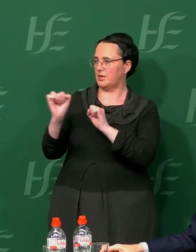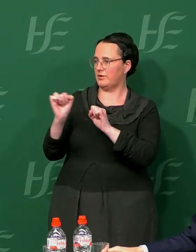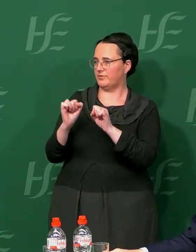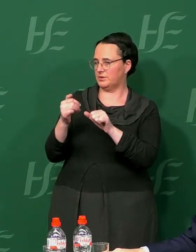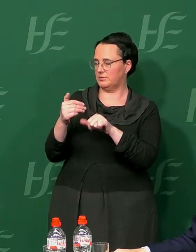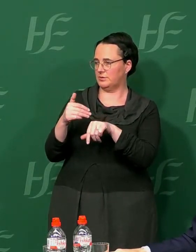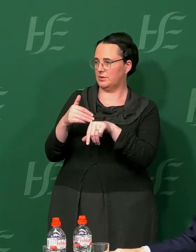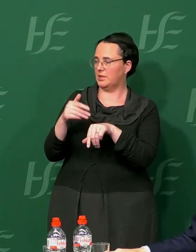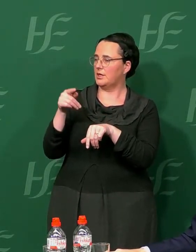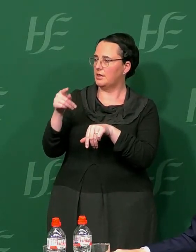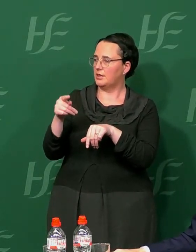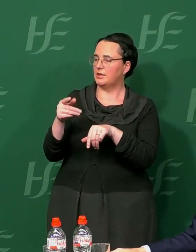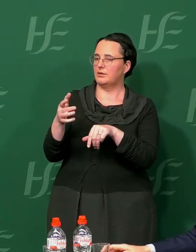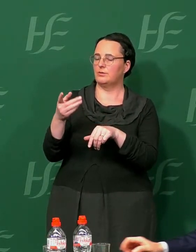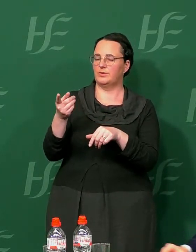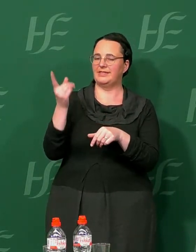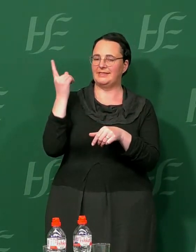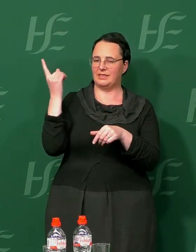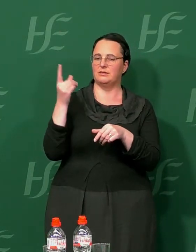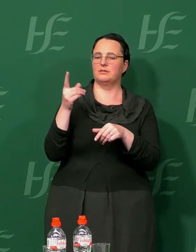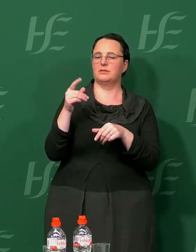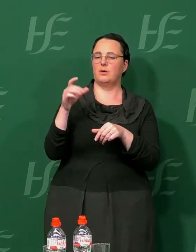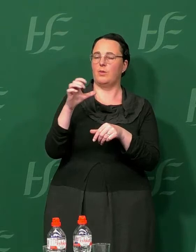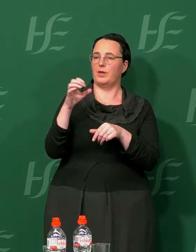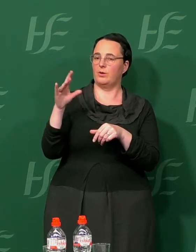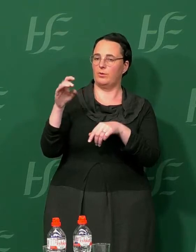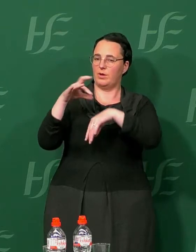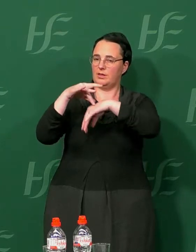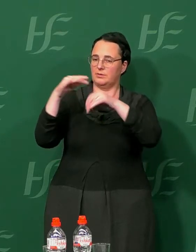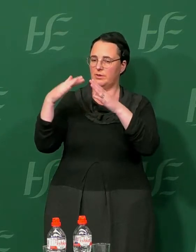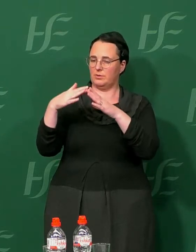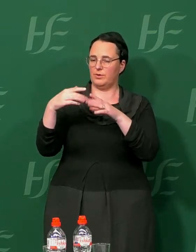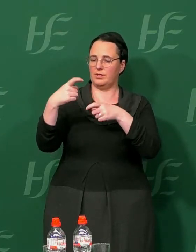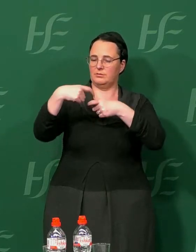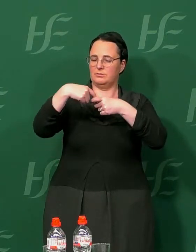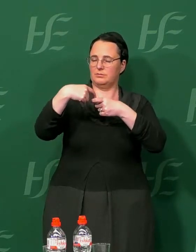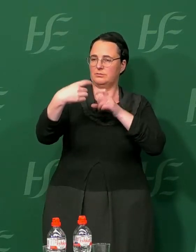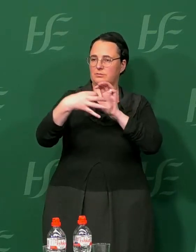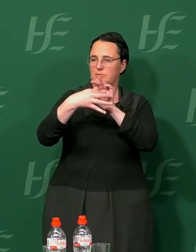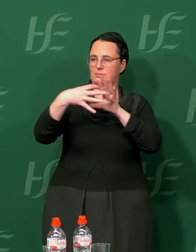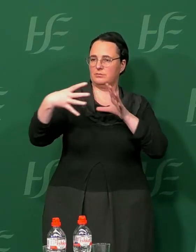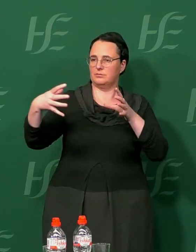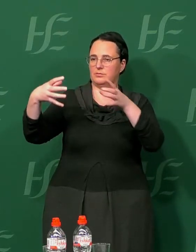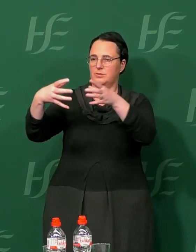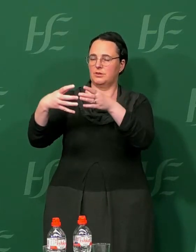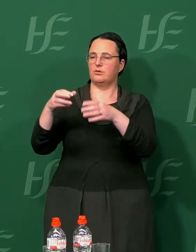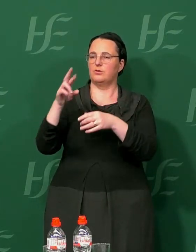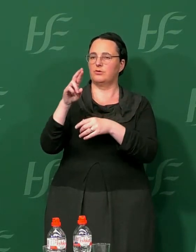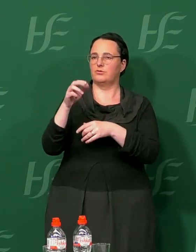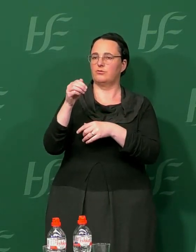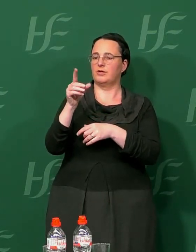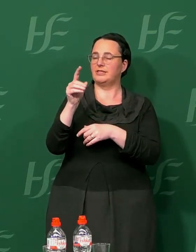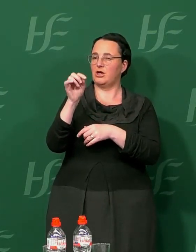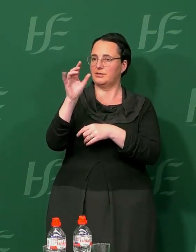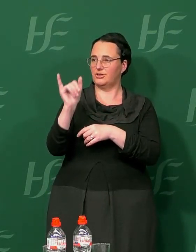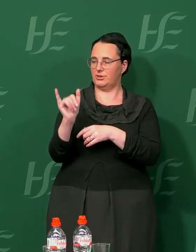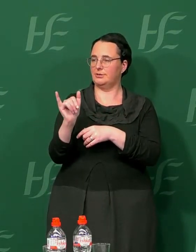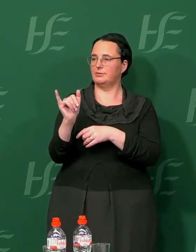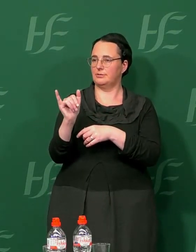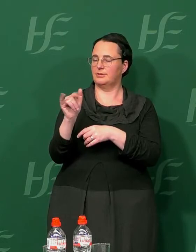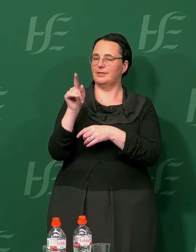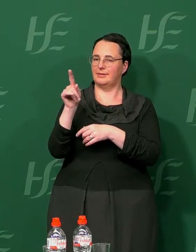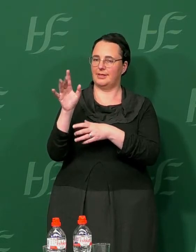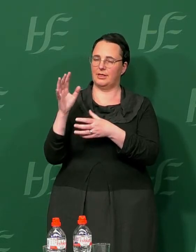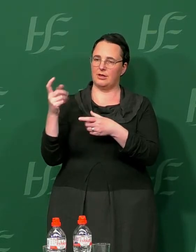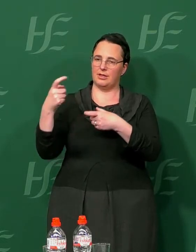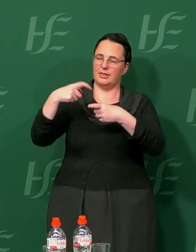of, when we disconnect them from the national network, there's a couple of key systems. So radiology, they connect to the national